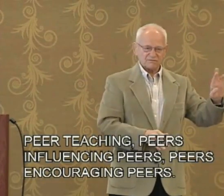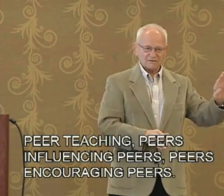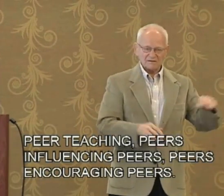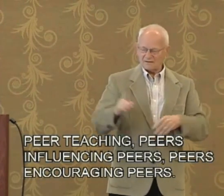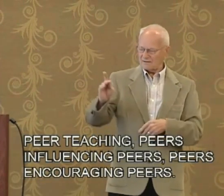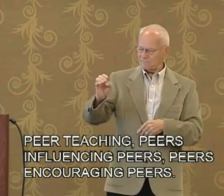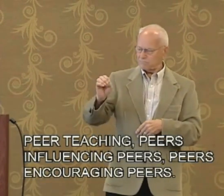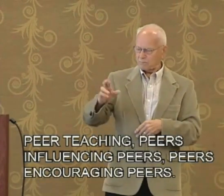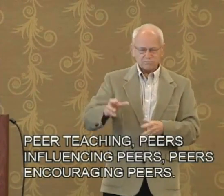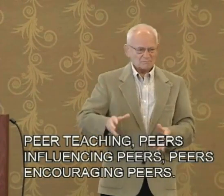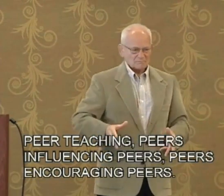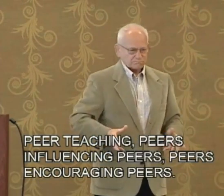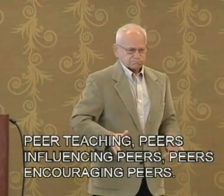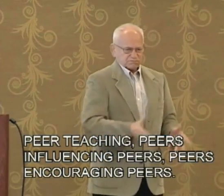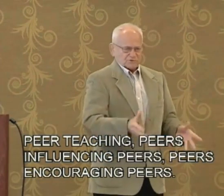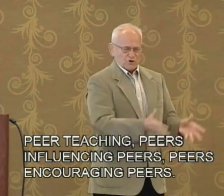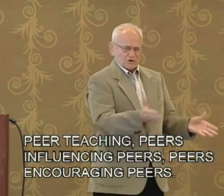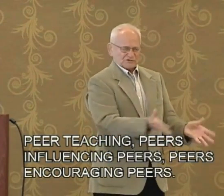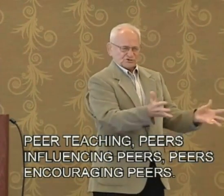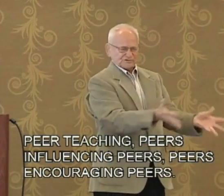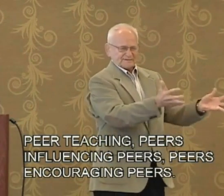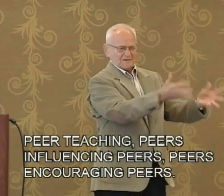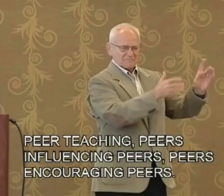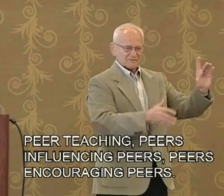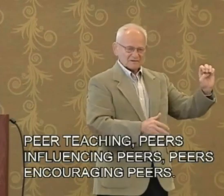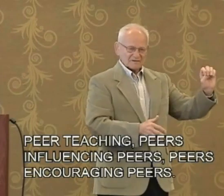influencing peers. Peers encouraging peers.